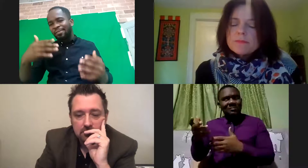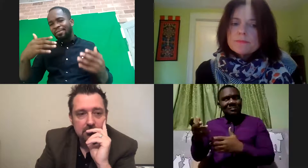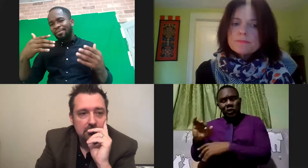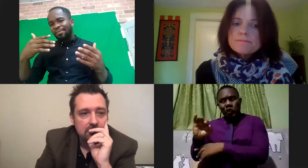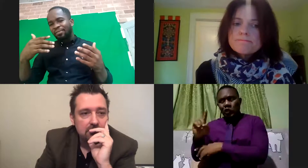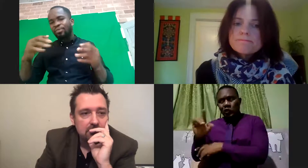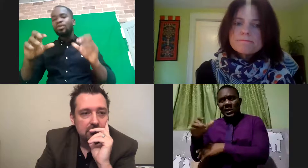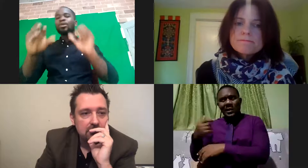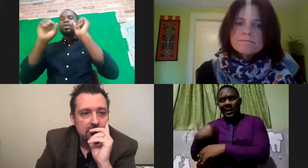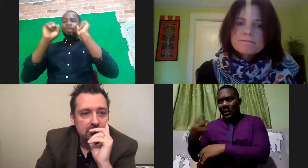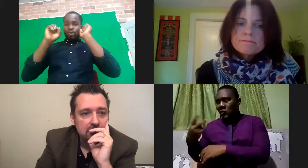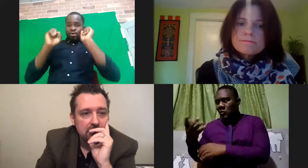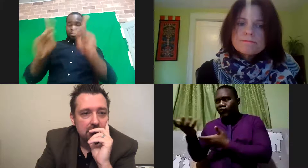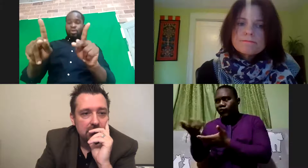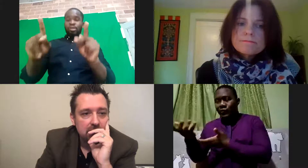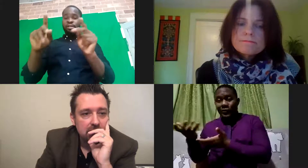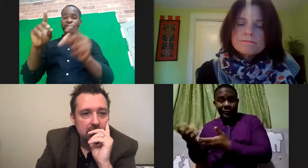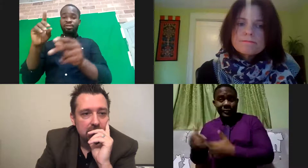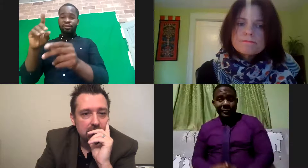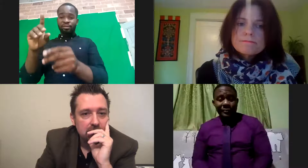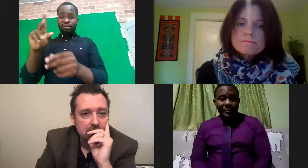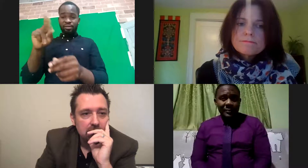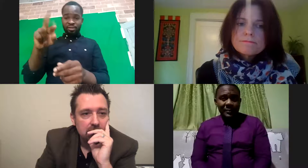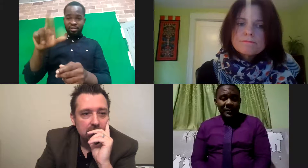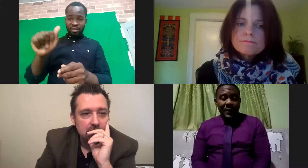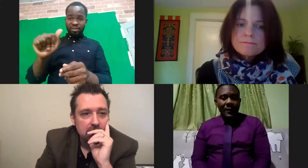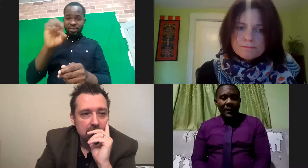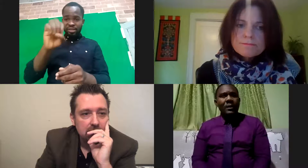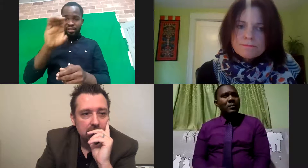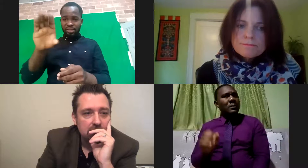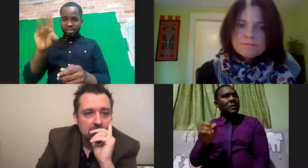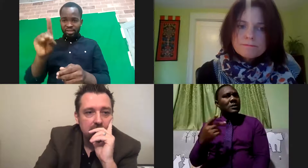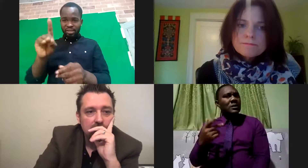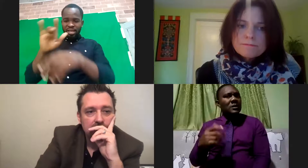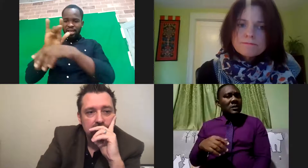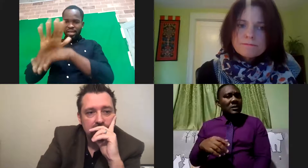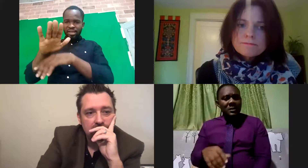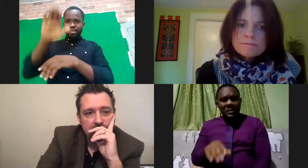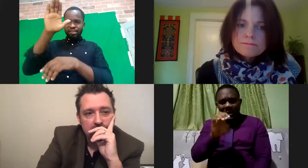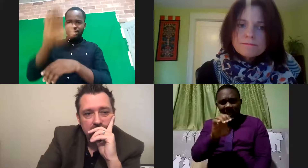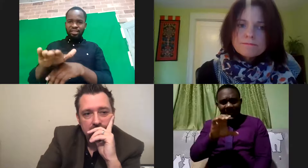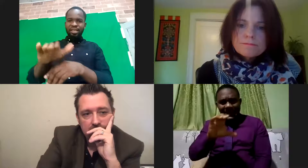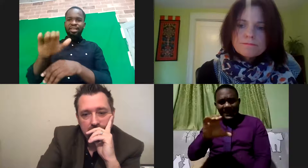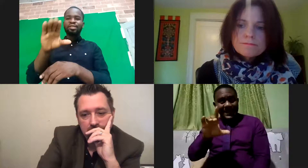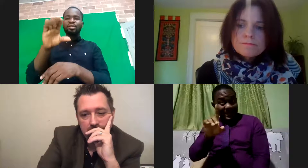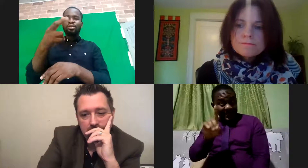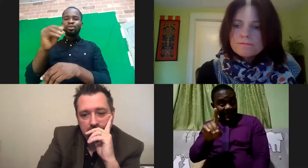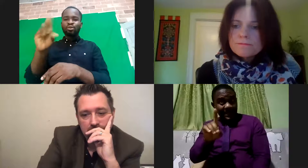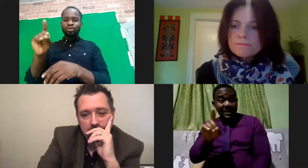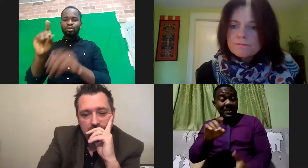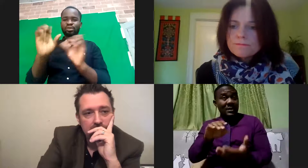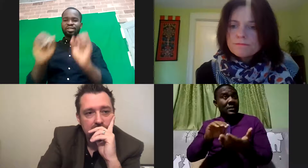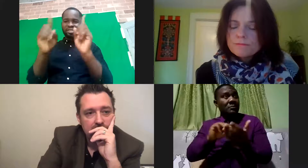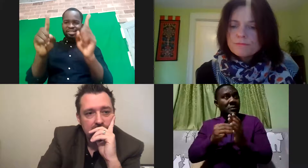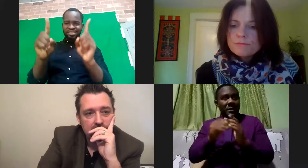Okay, so Dr. McBride, ECCD stands for Early Childhood Education. Thank you. So